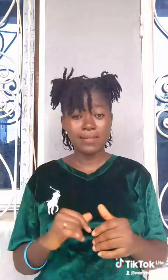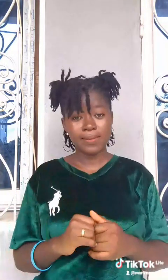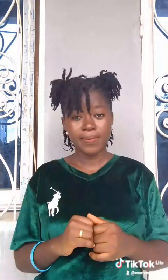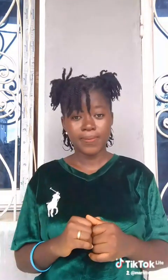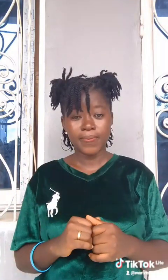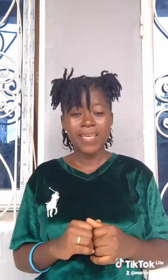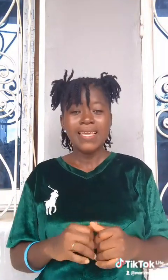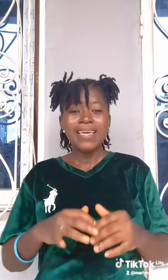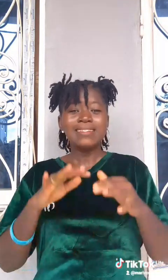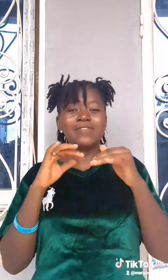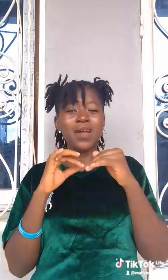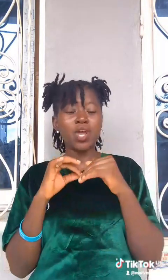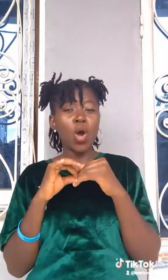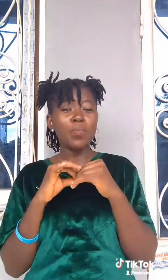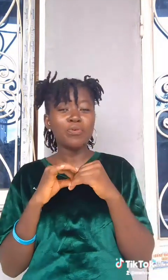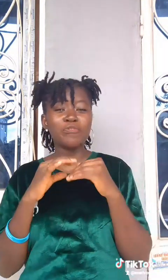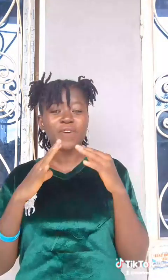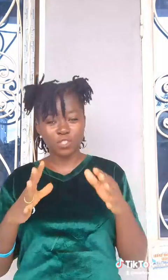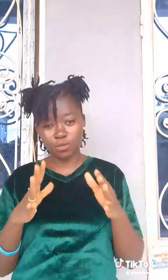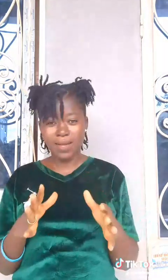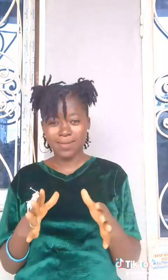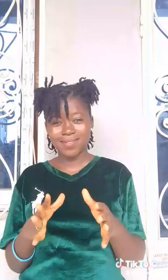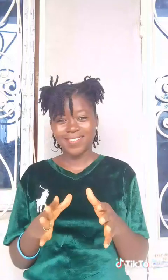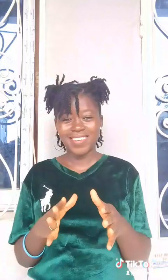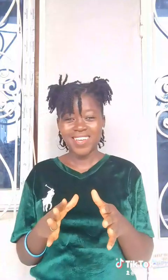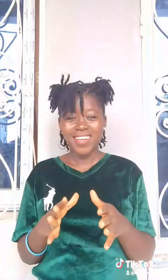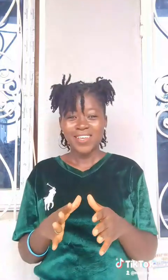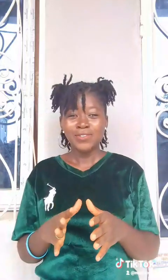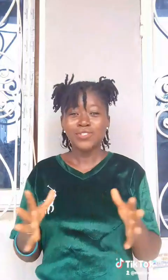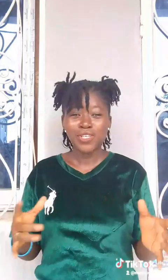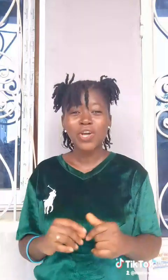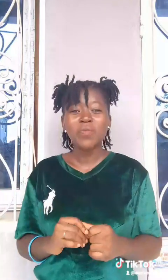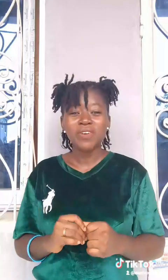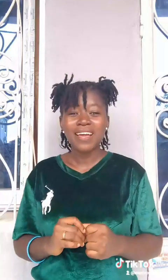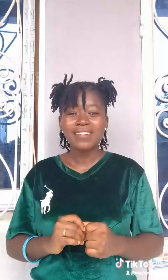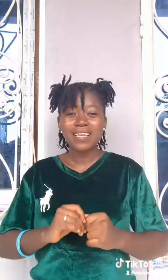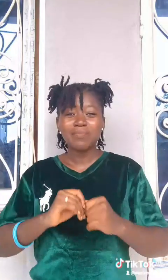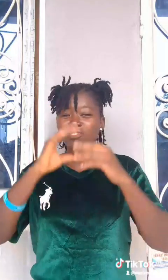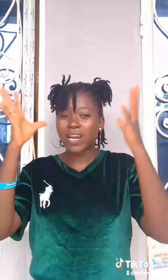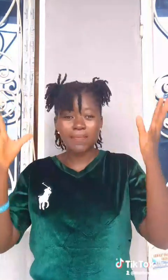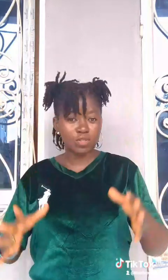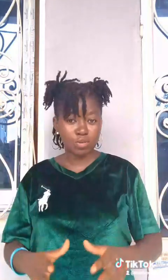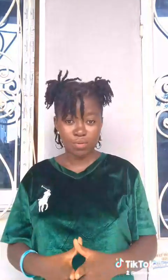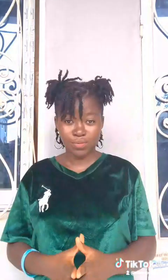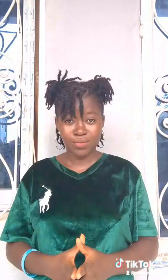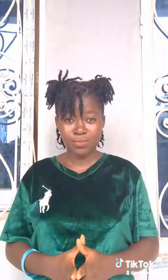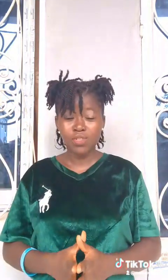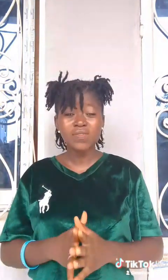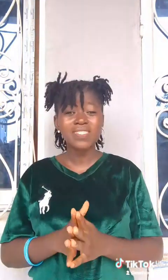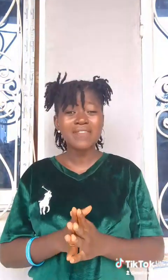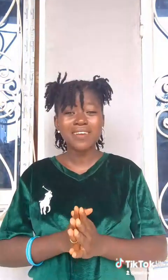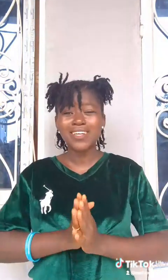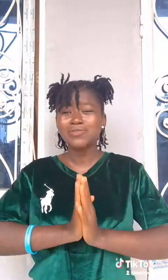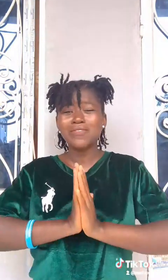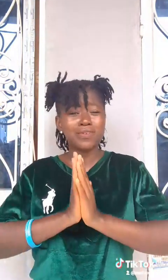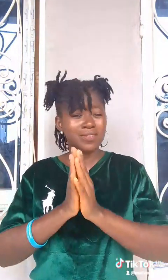Listen, it is very unprofessional to just come online and start prescribing drugs. Most of us Africans, we are fond of